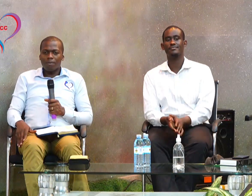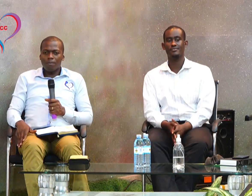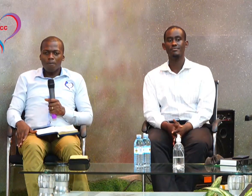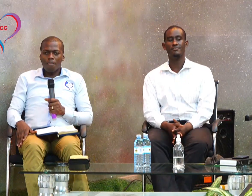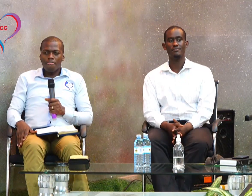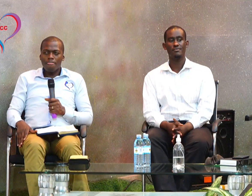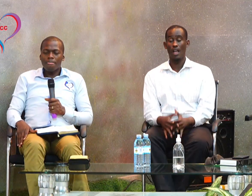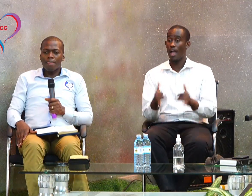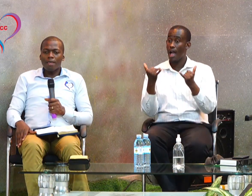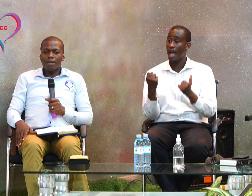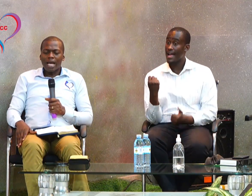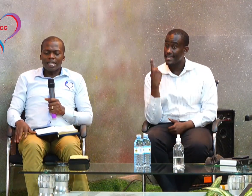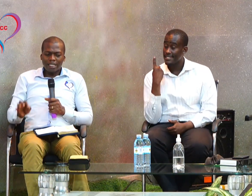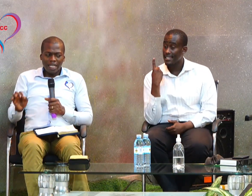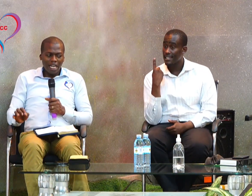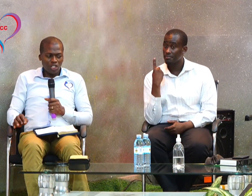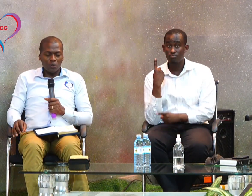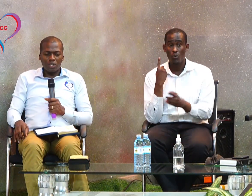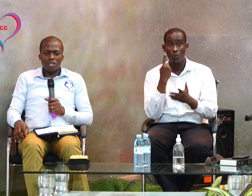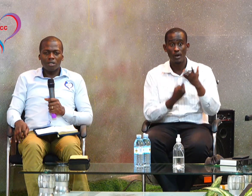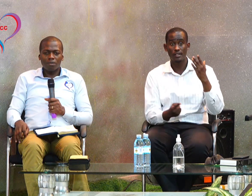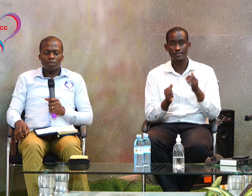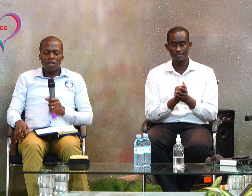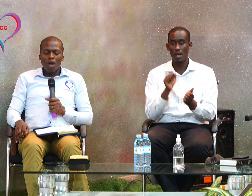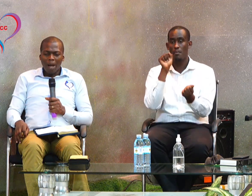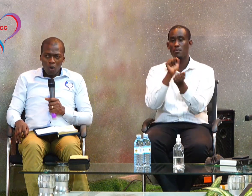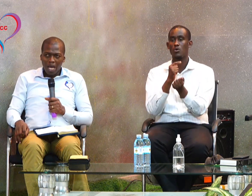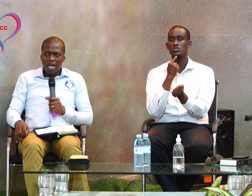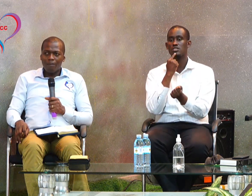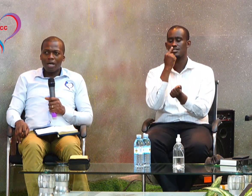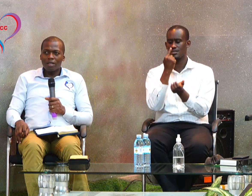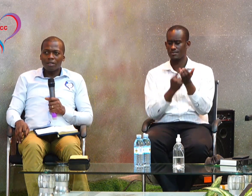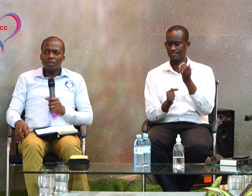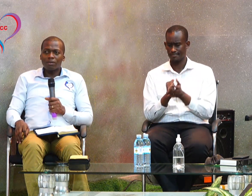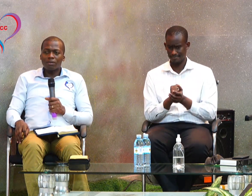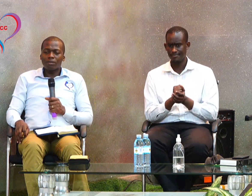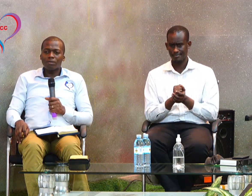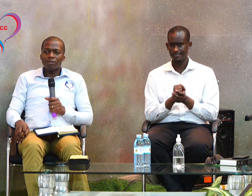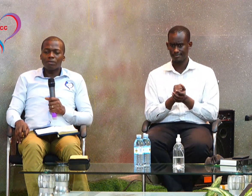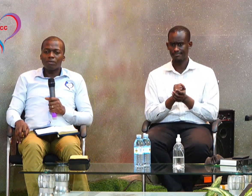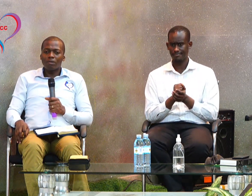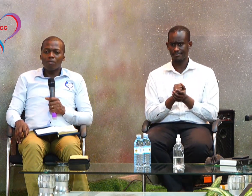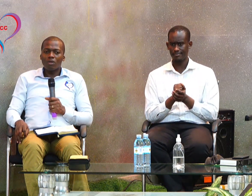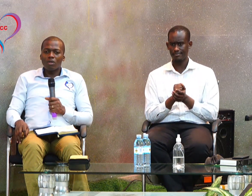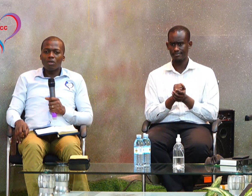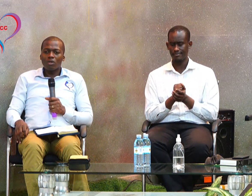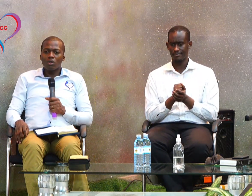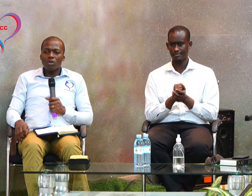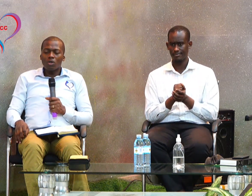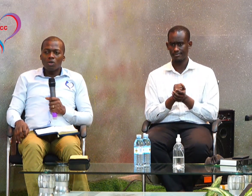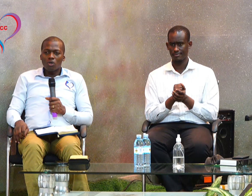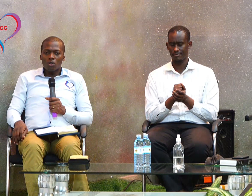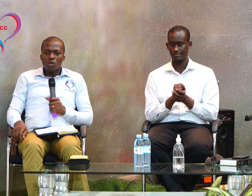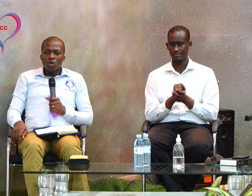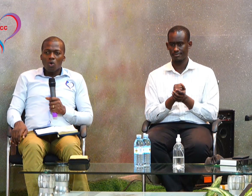olimwononyi. So understand this. Kakati tegeera kino. Paul says, Paul agamba, because before him there is an upward call or